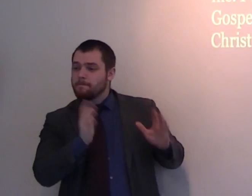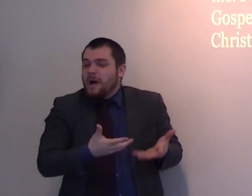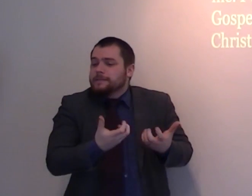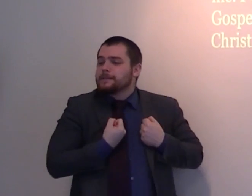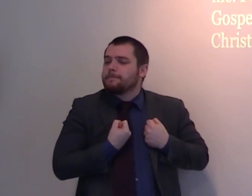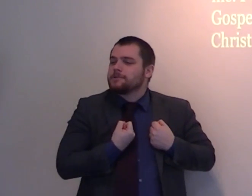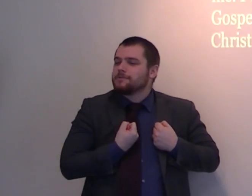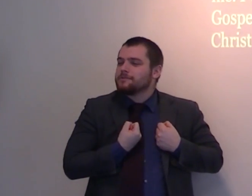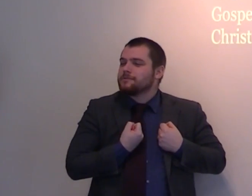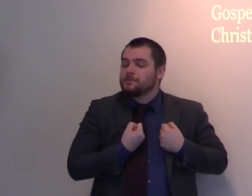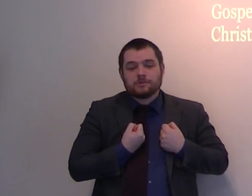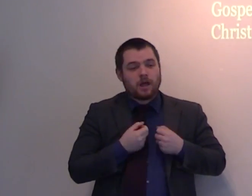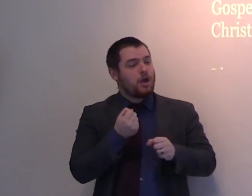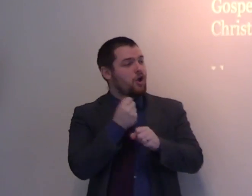I will not stop preaching the gospel.